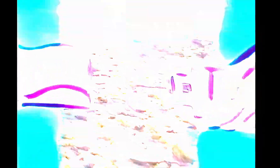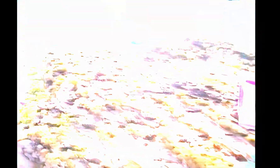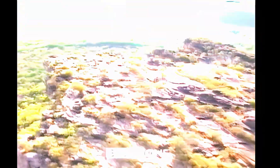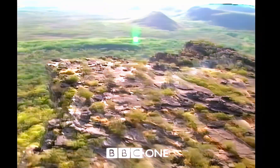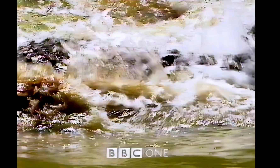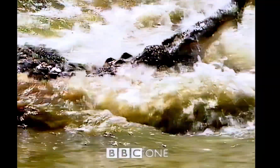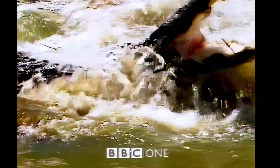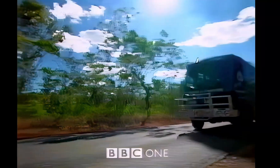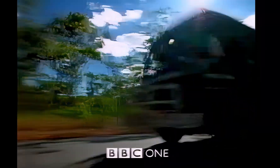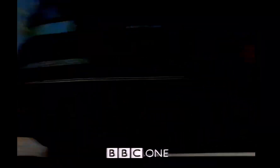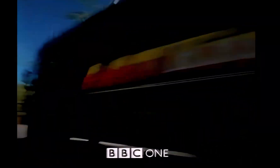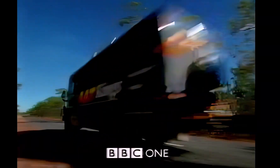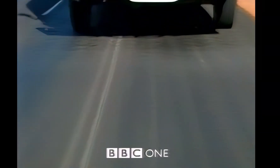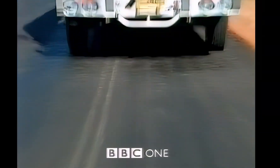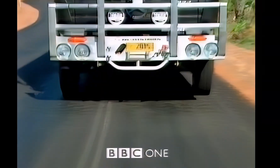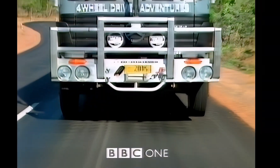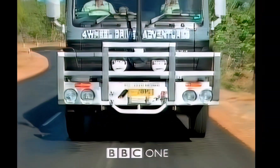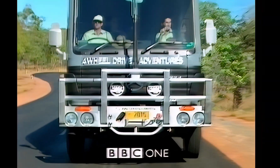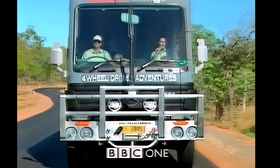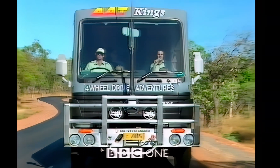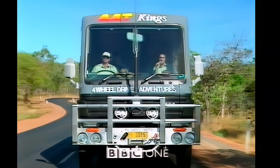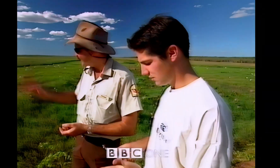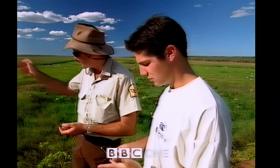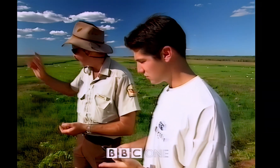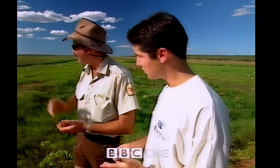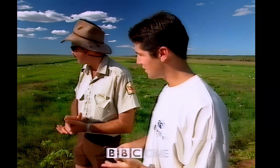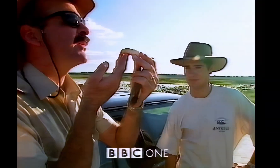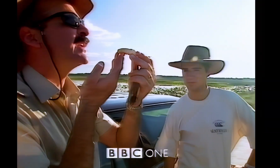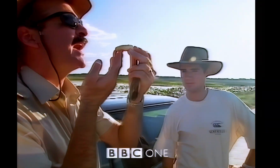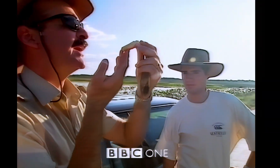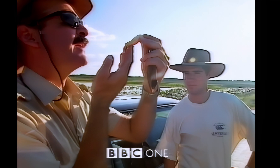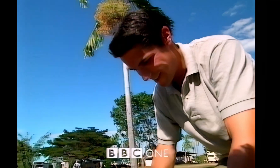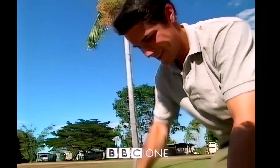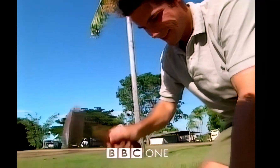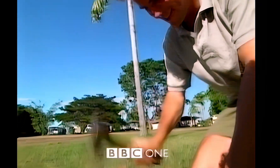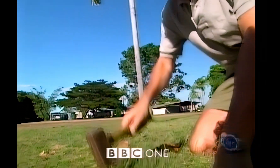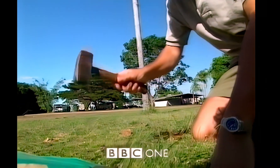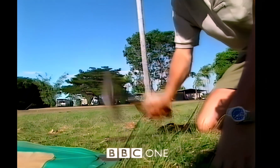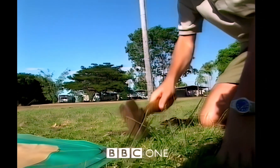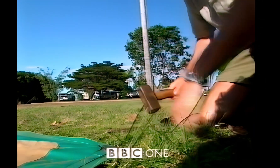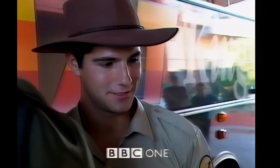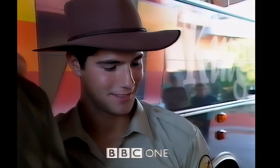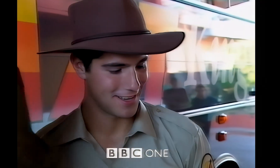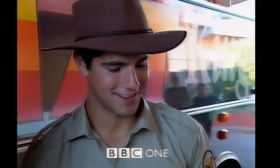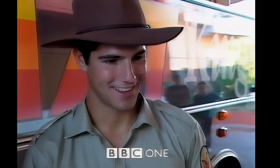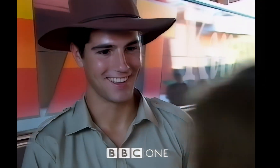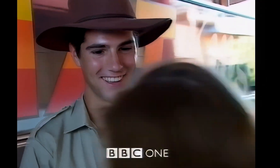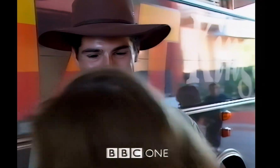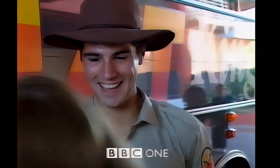Fasten your seatbelt for a challenge, and it's not presenting holiday. I have only 2 days to learn to run a tour. Craig Doyle's looking up the